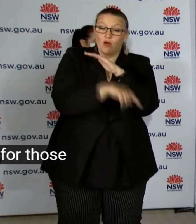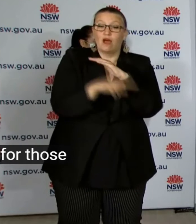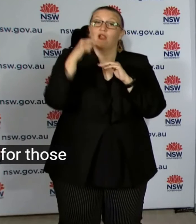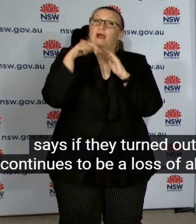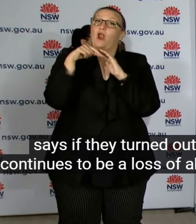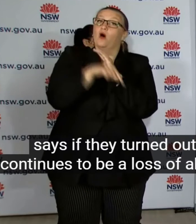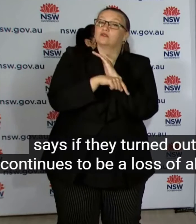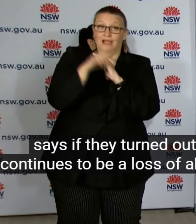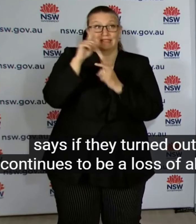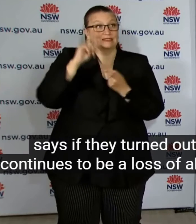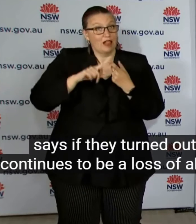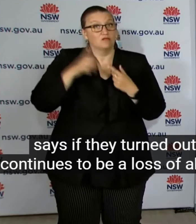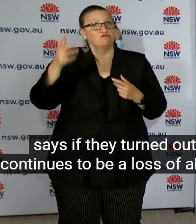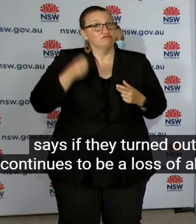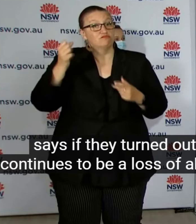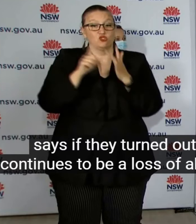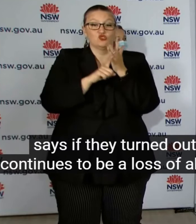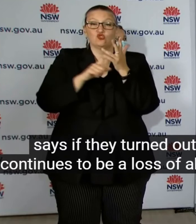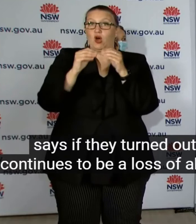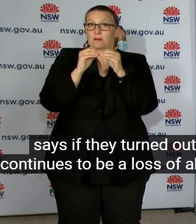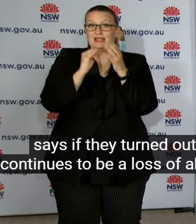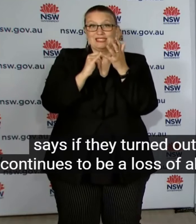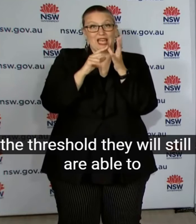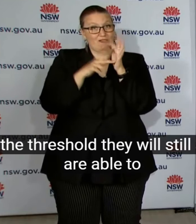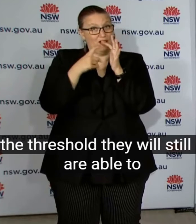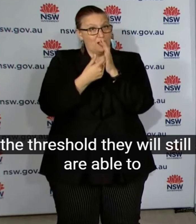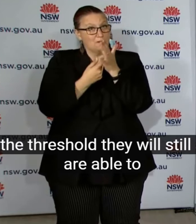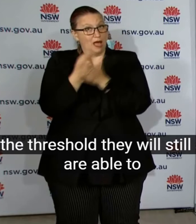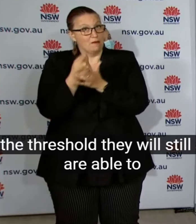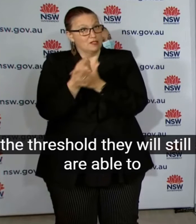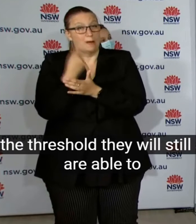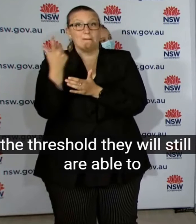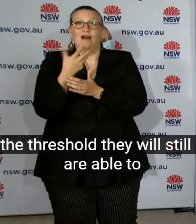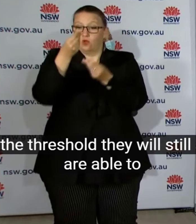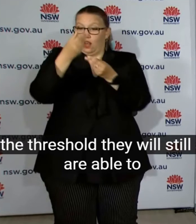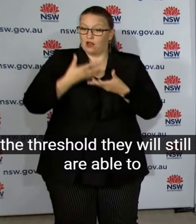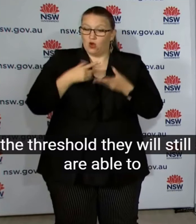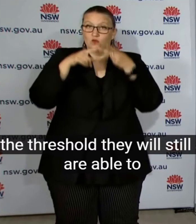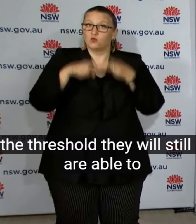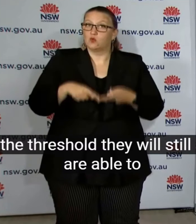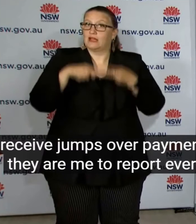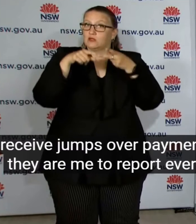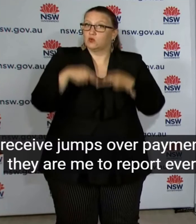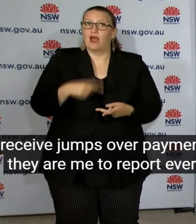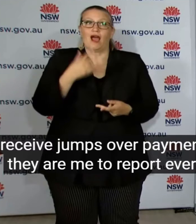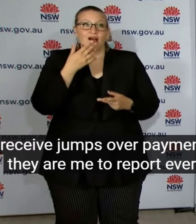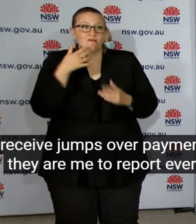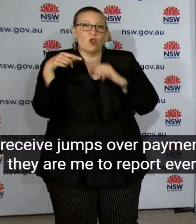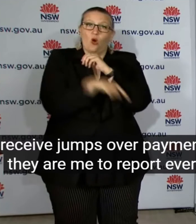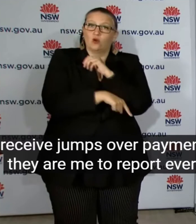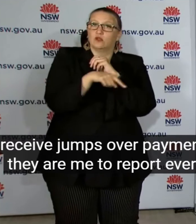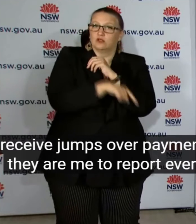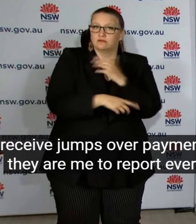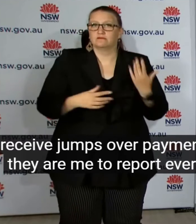able to receive JobSaver payments, but they are meant to report every 2 weeks to make sure that we have an updated arrangement. In relation to the